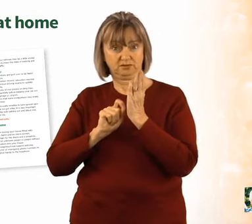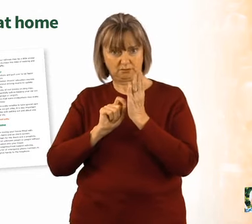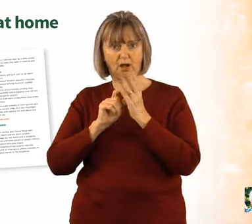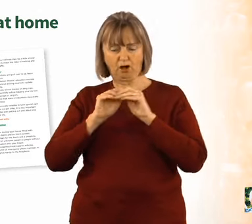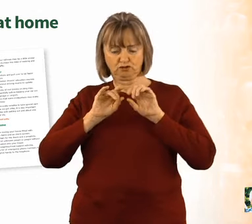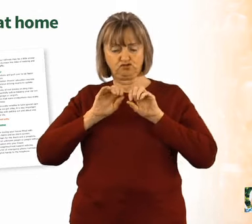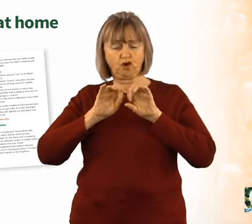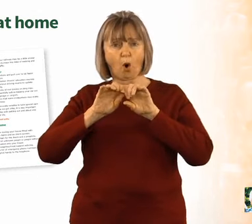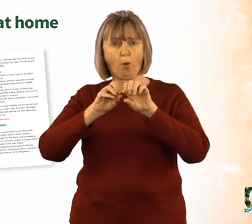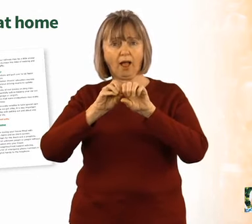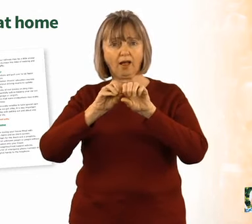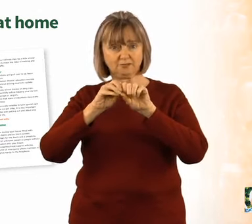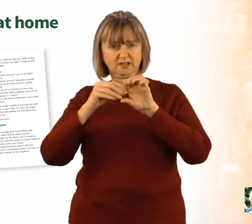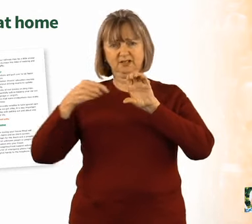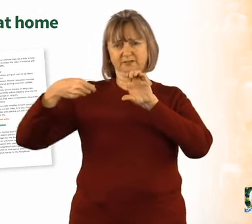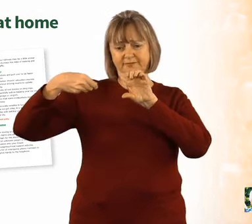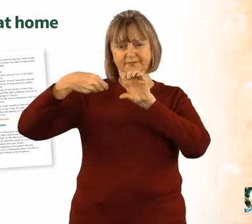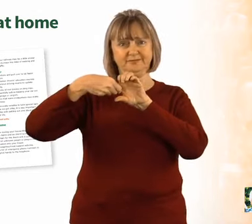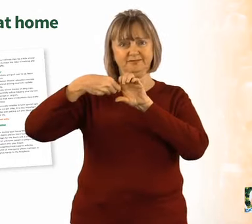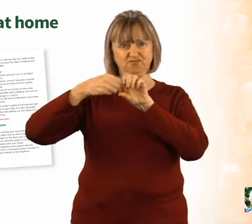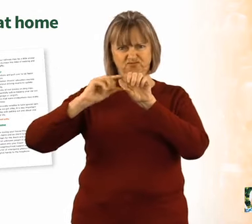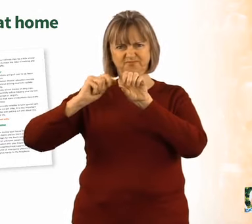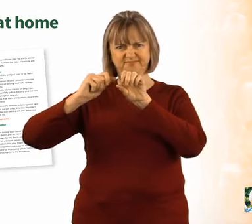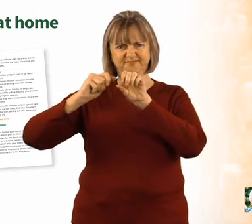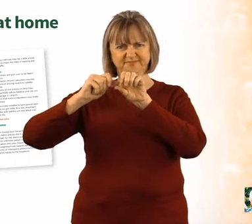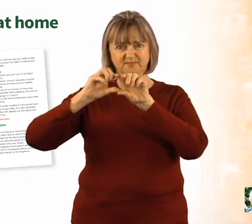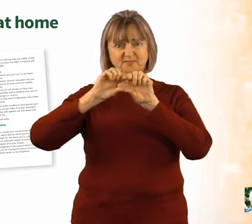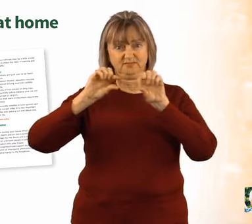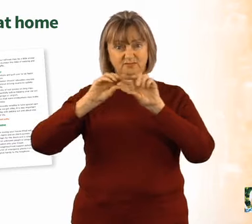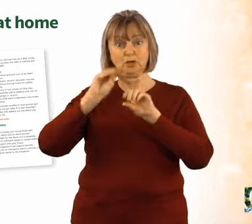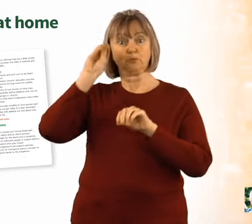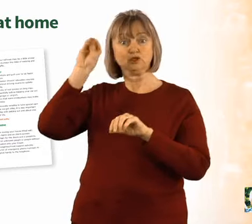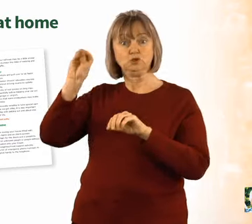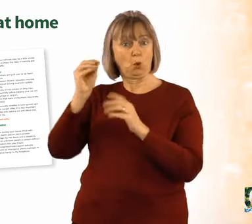available from your local Age Concern branch.